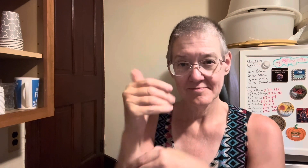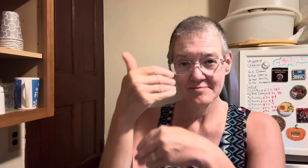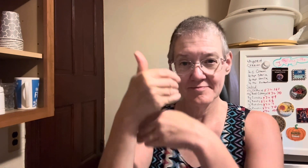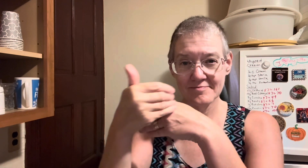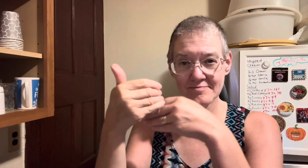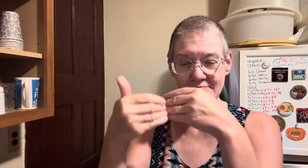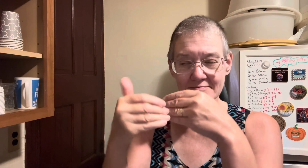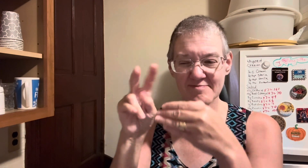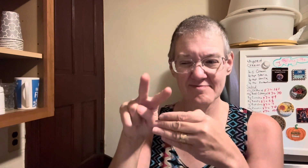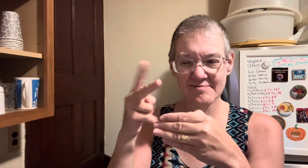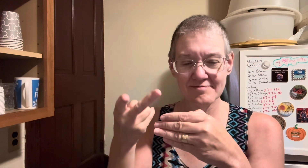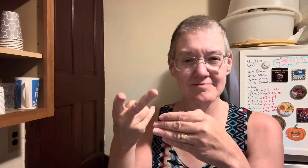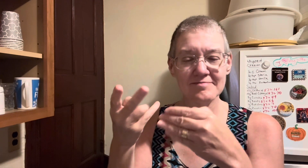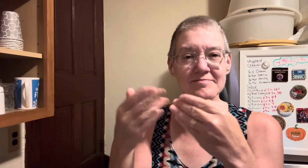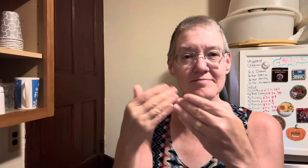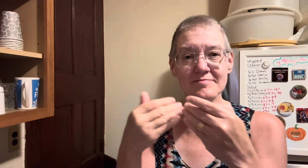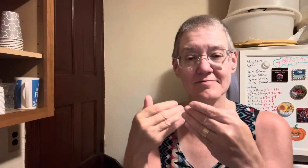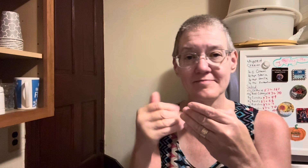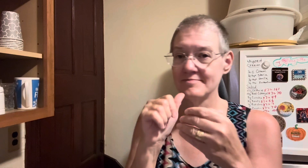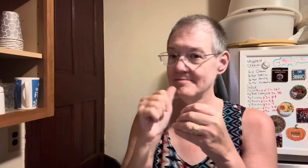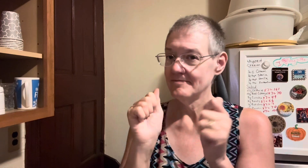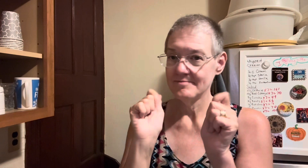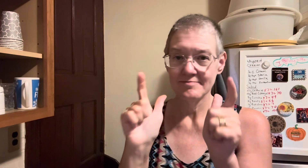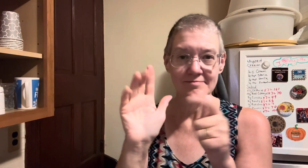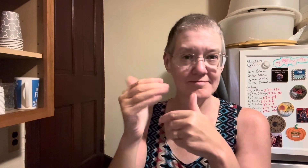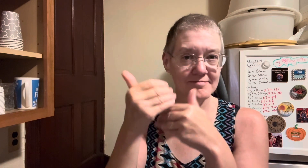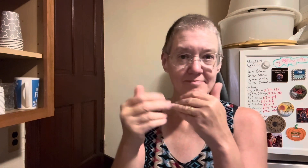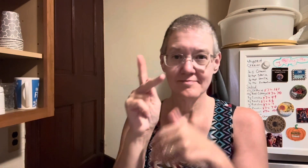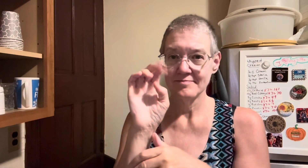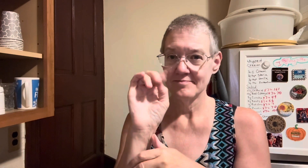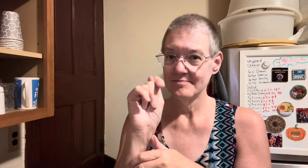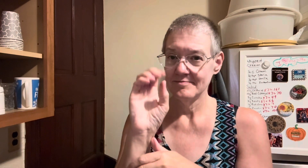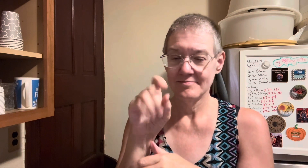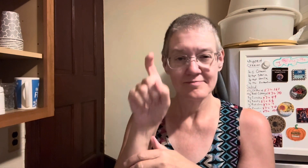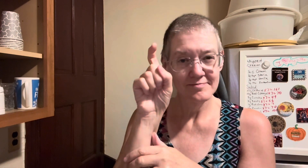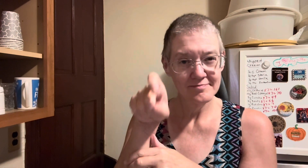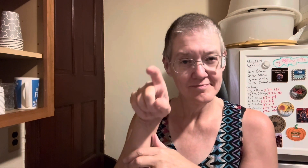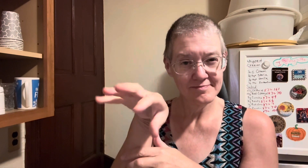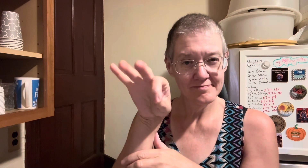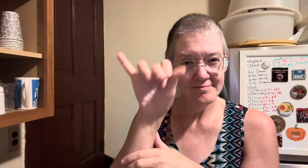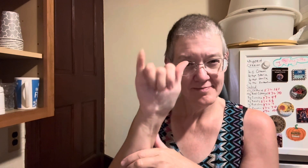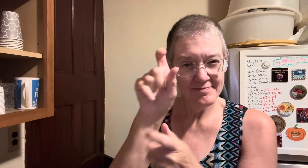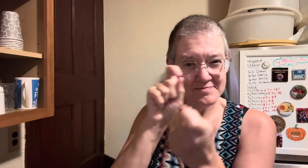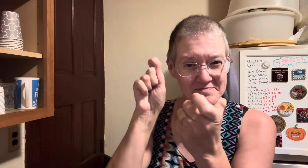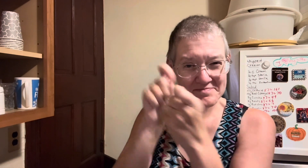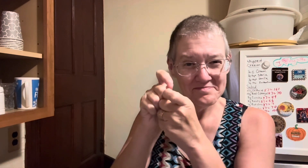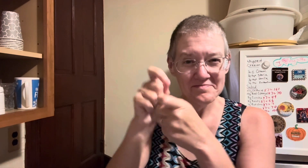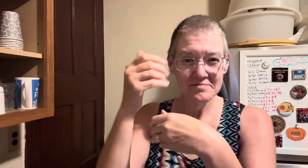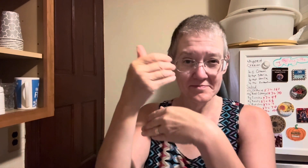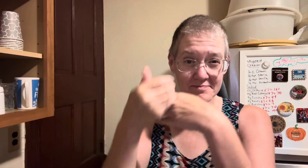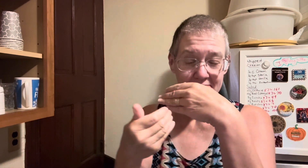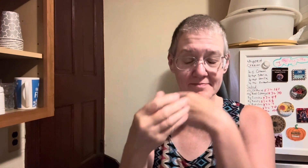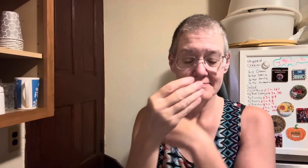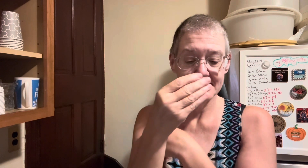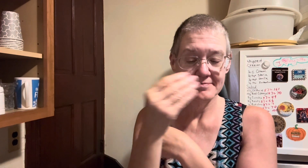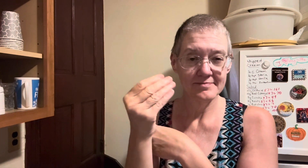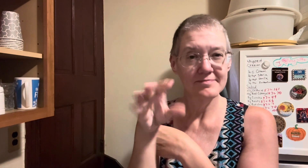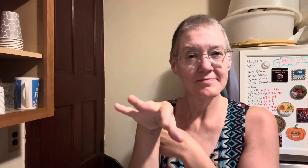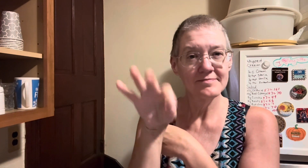Culture makes a lot of high-carb bread, so it has to be that specific bread. And you're going to find it in the